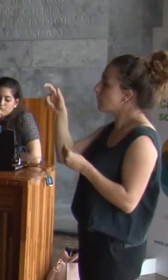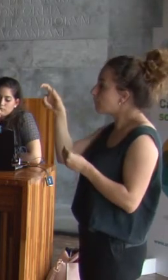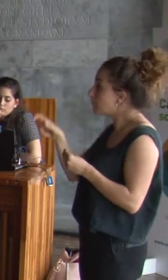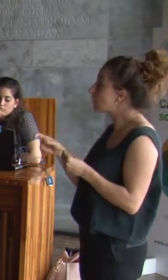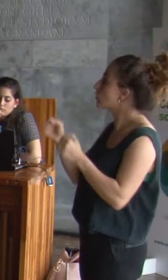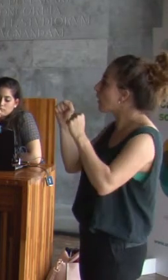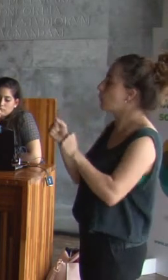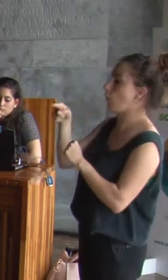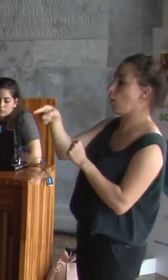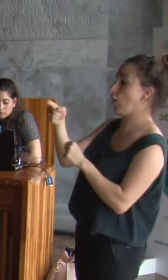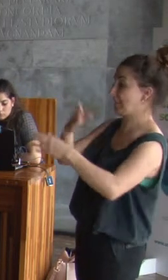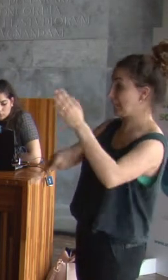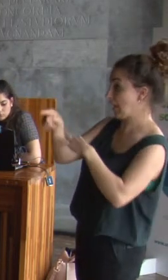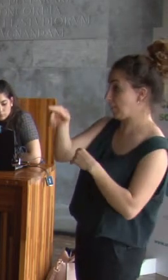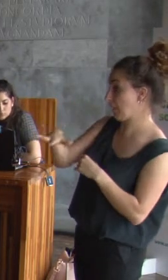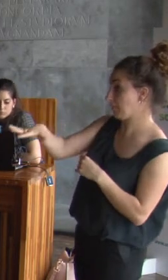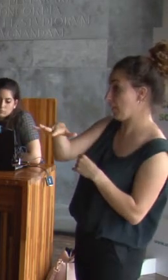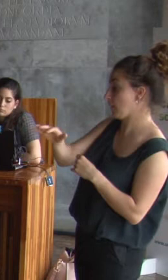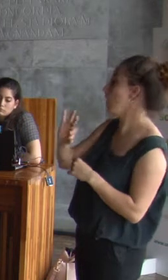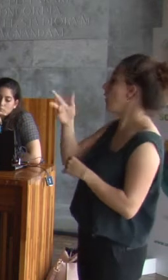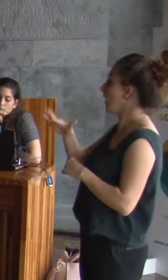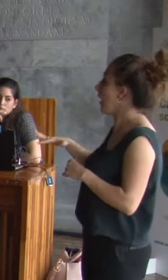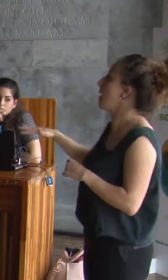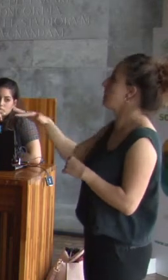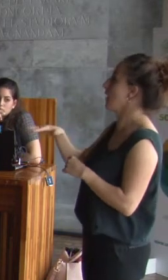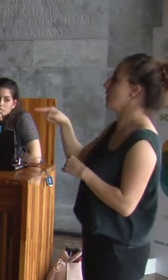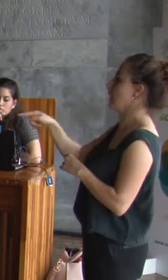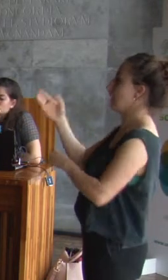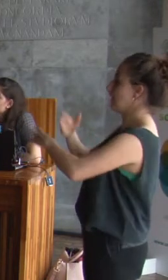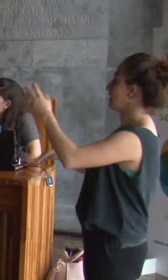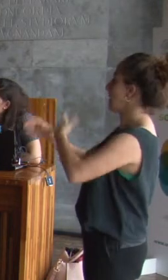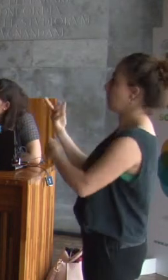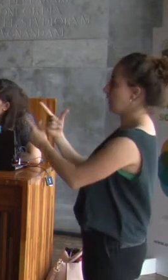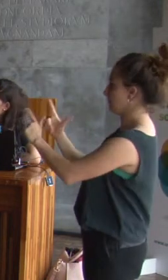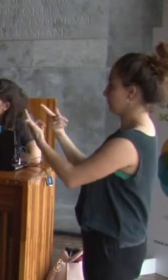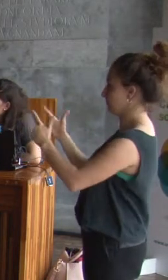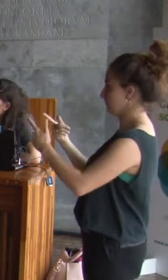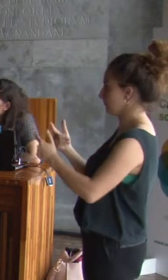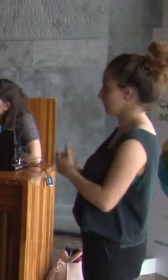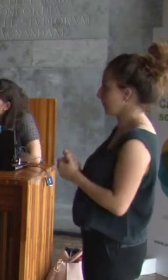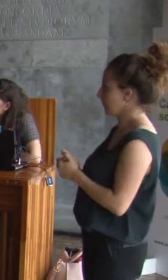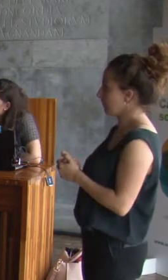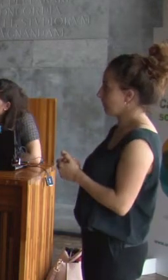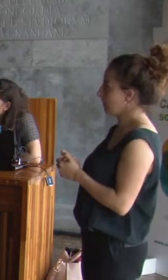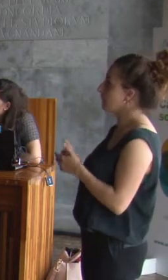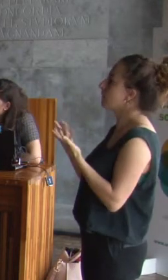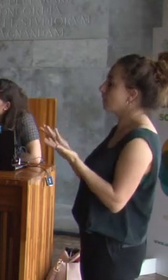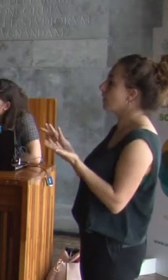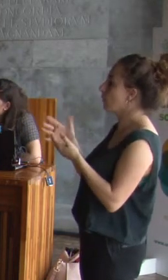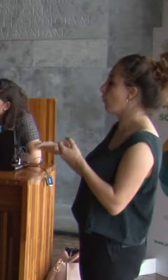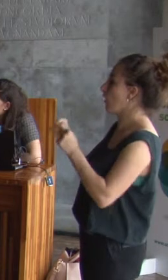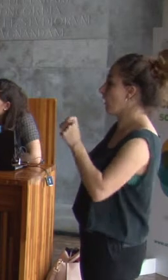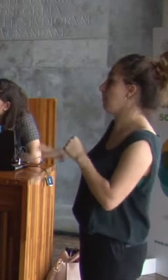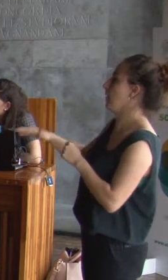in one situation, in one environment, but not have the disability in another environment, if the environment is favorable for